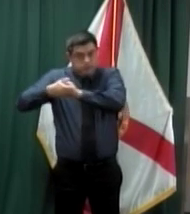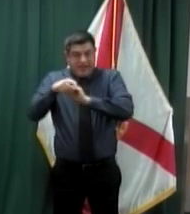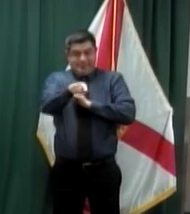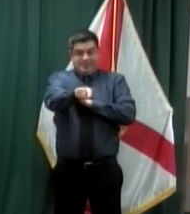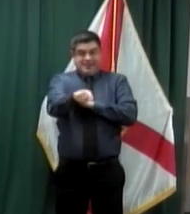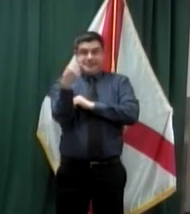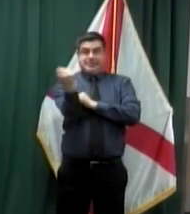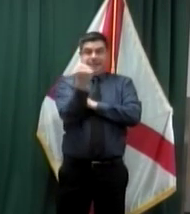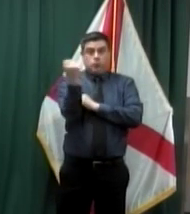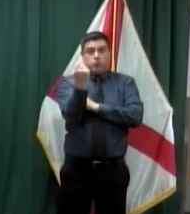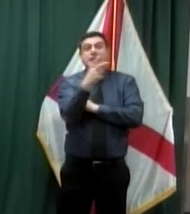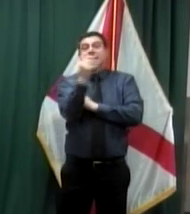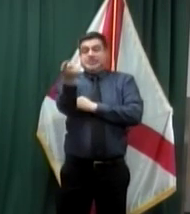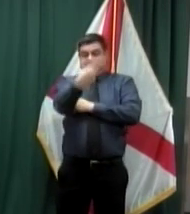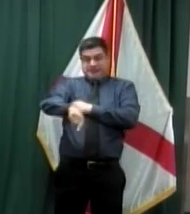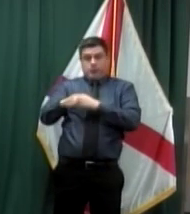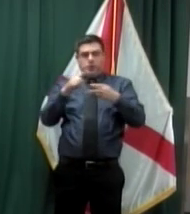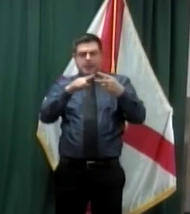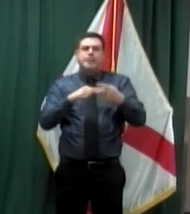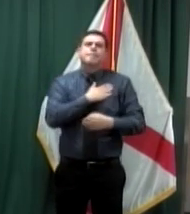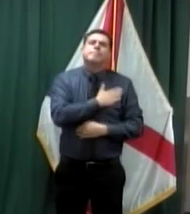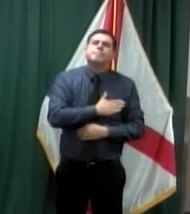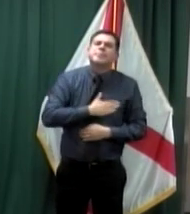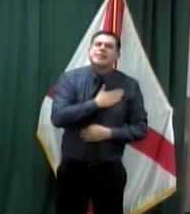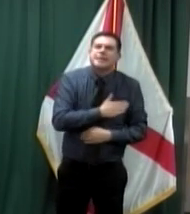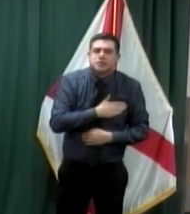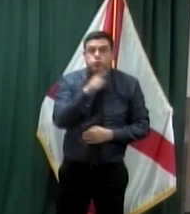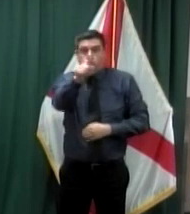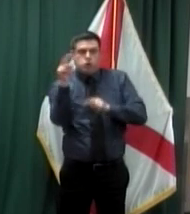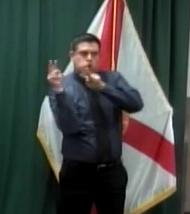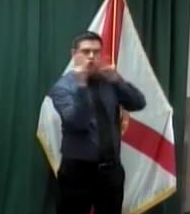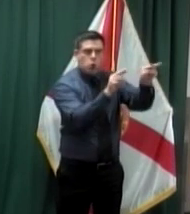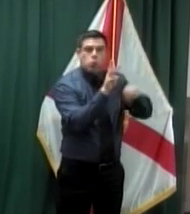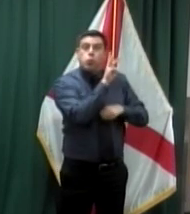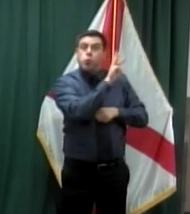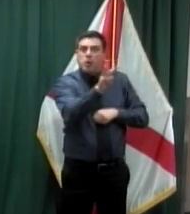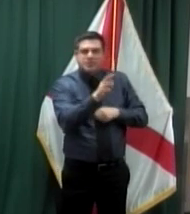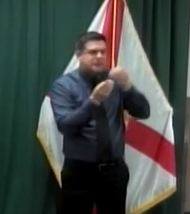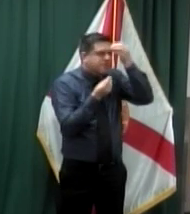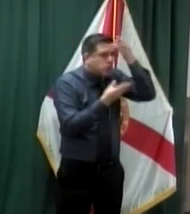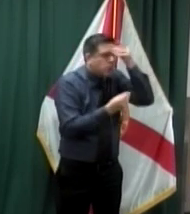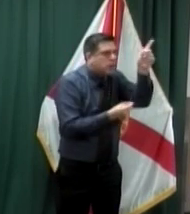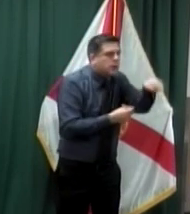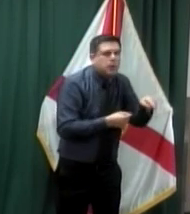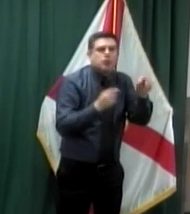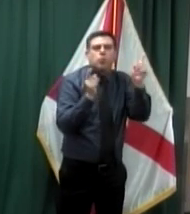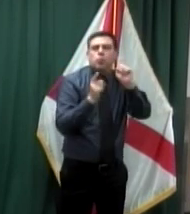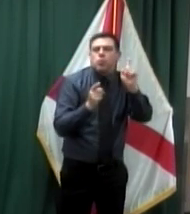to register. To get information on how to register, you can call our Citizens Information Line at